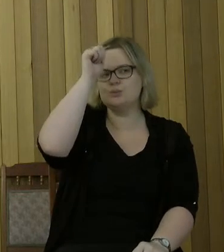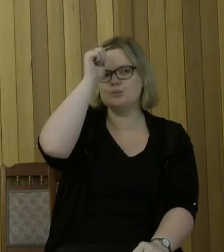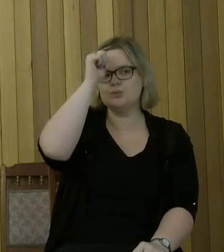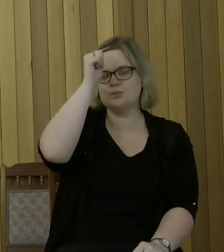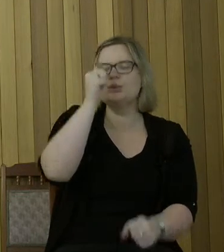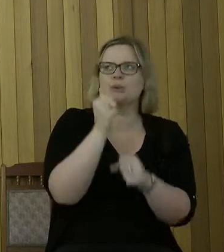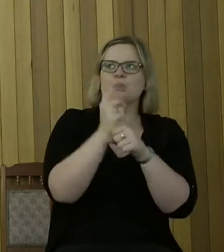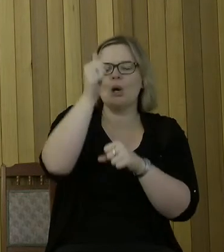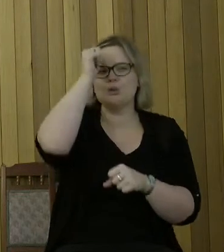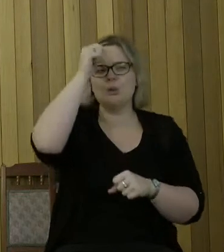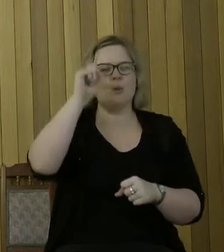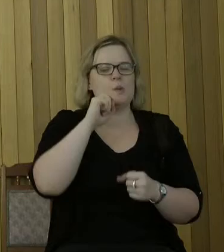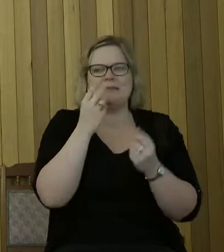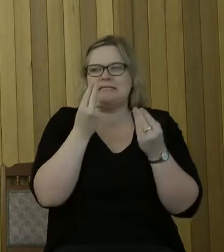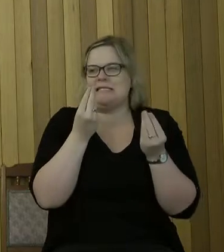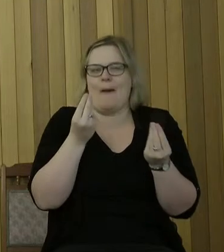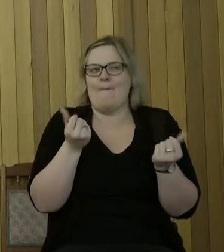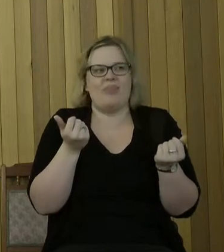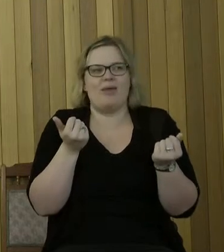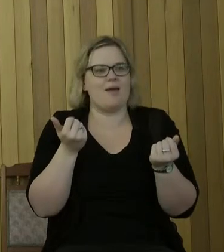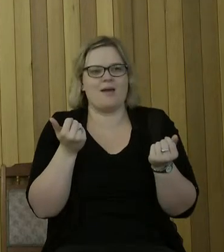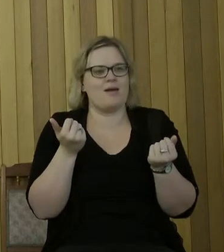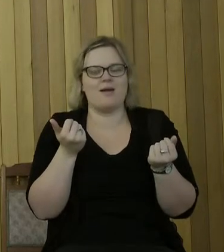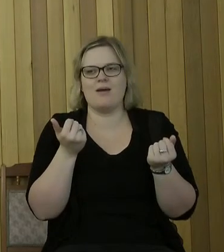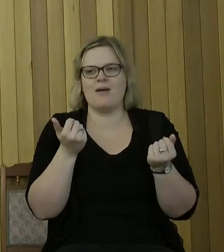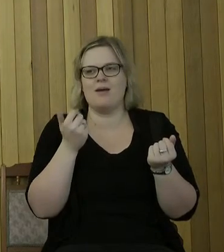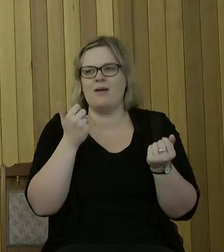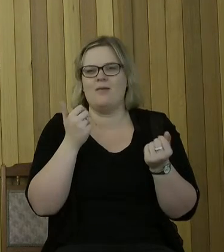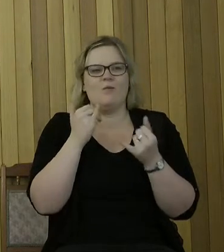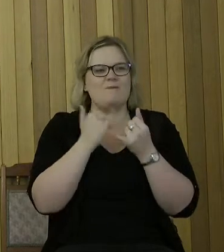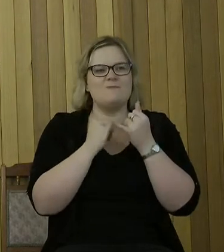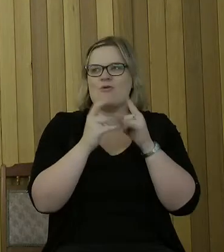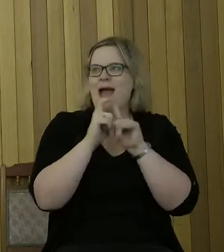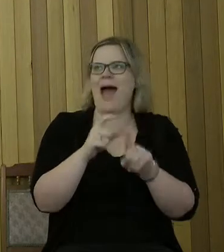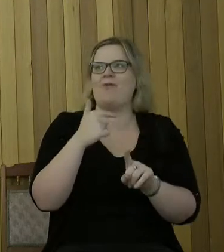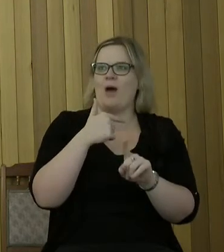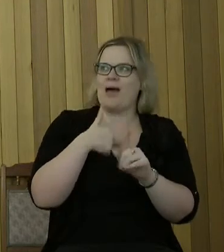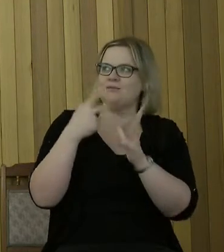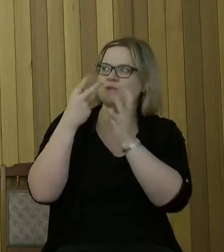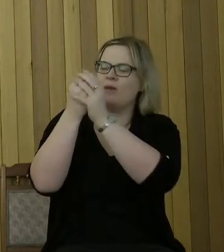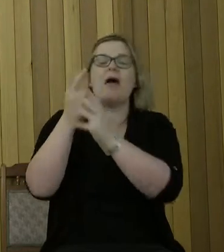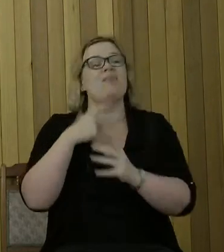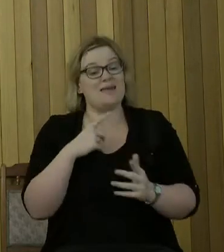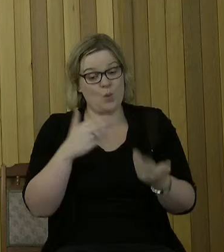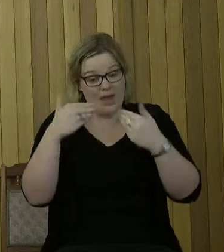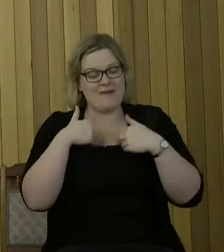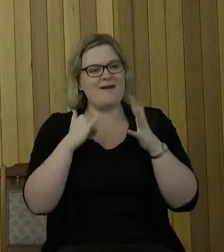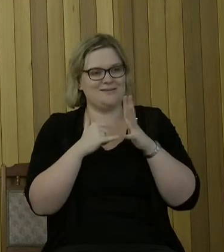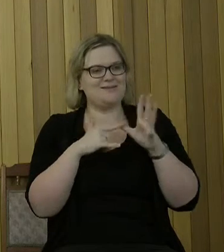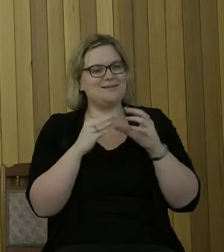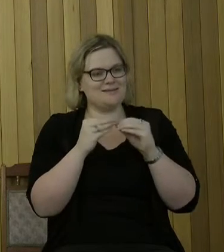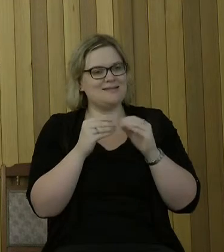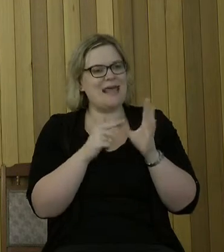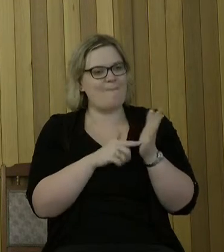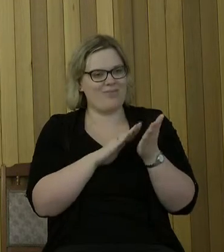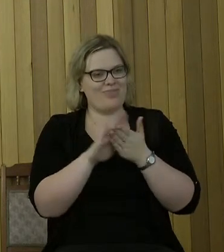that it was just going to be something that was just so hard for us to do. And that's why he gave us the Sabbath. And that's why